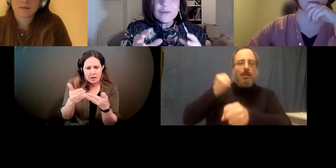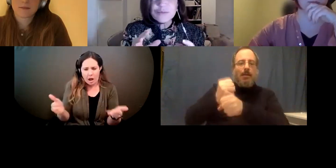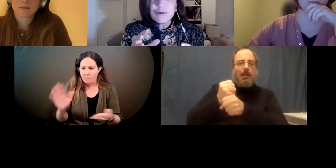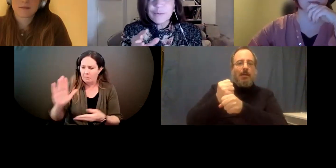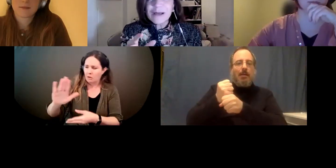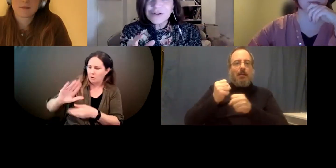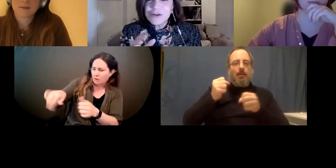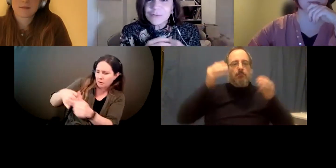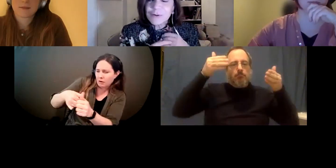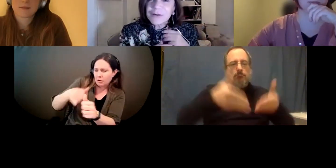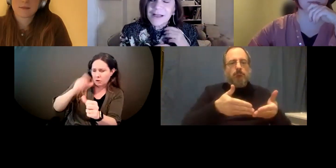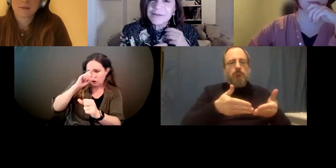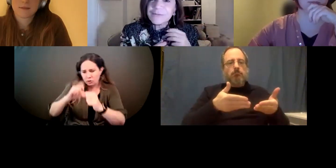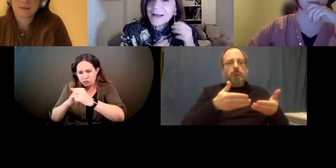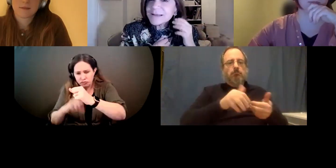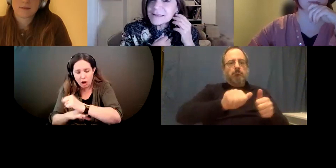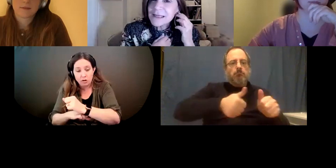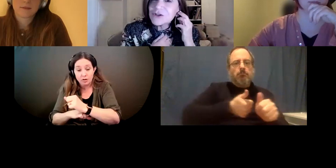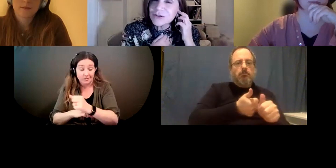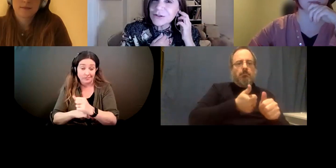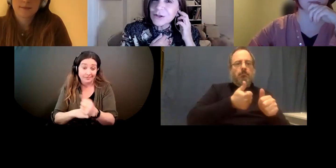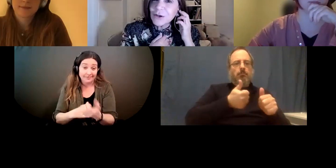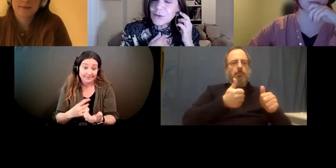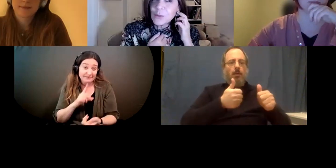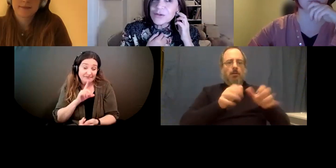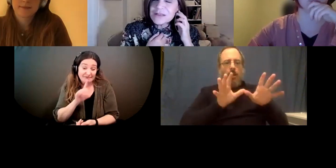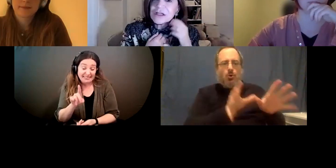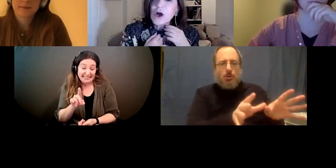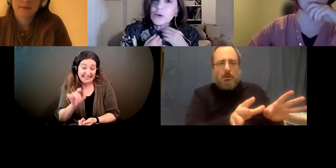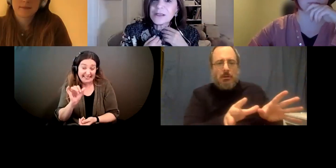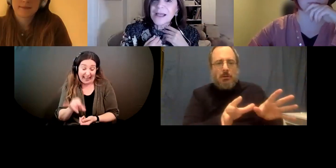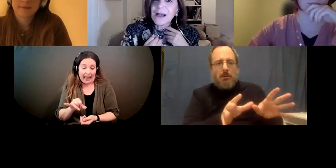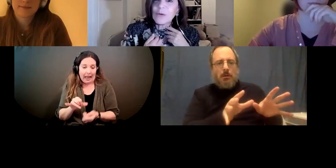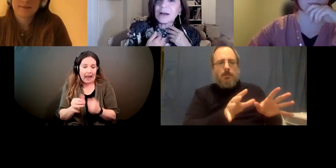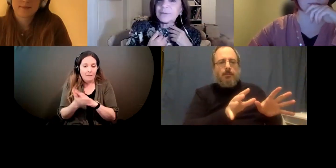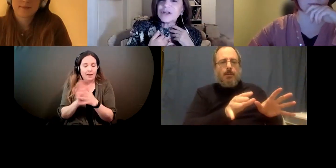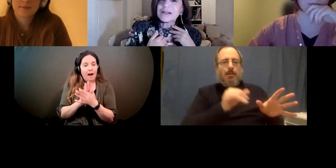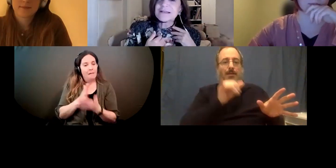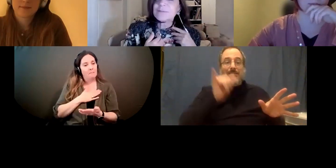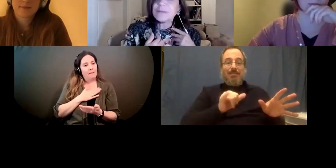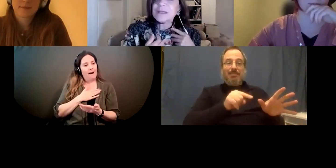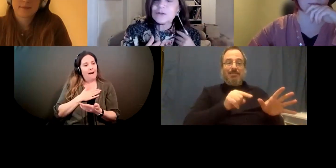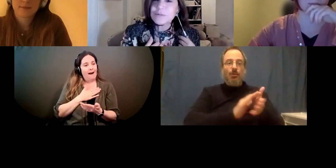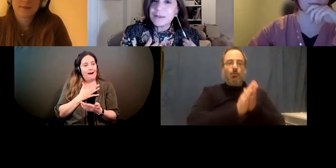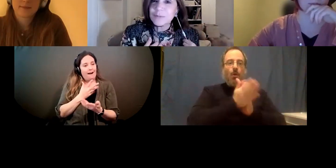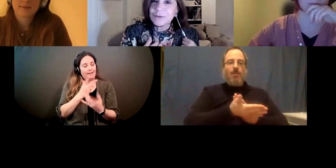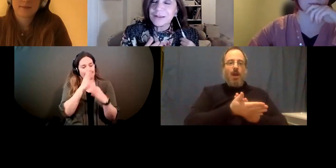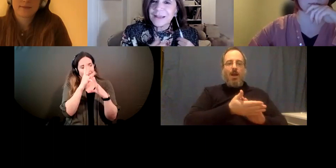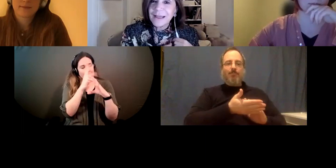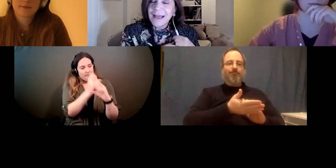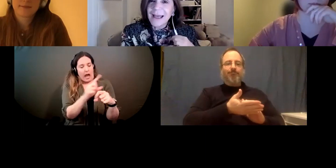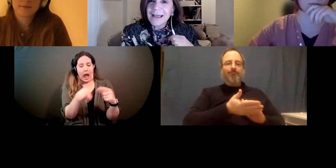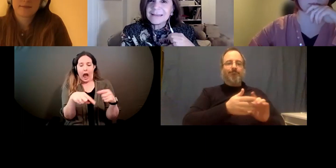really was preparation for a kind of fascination with decoding how objects appear to